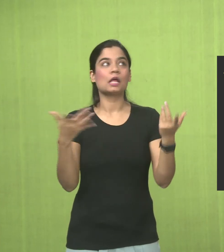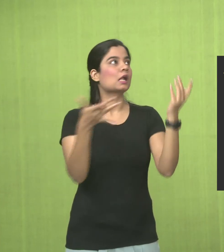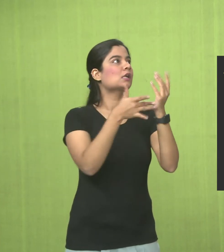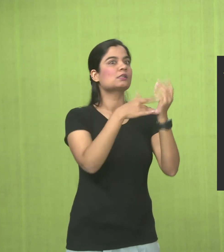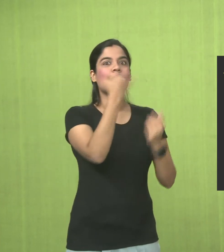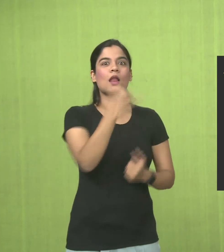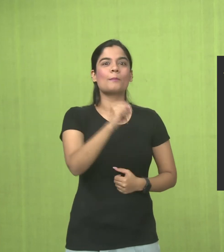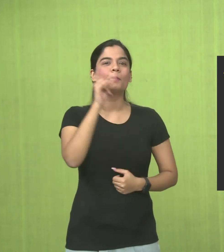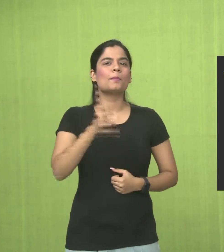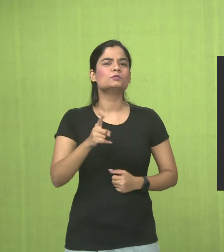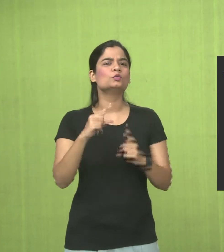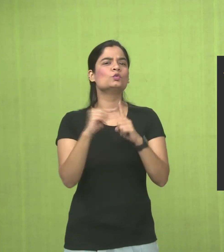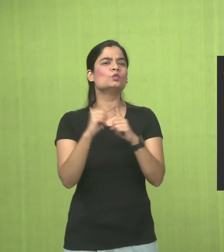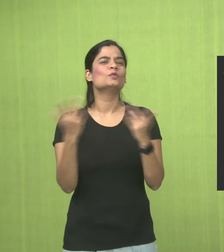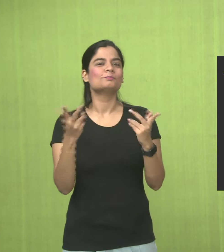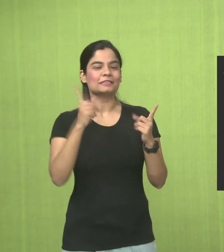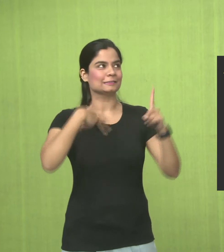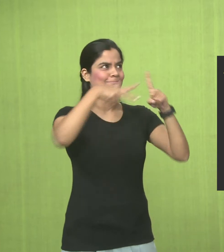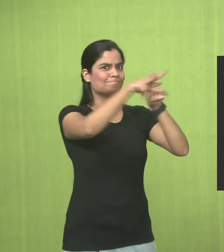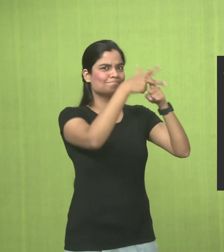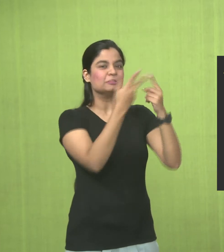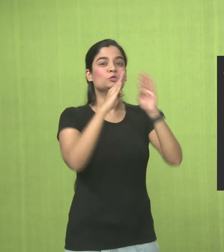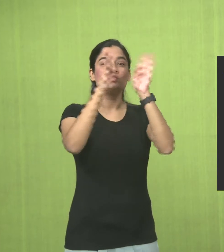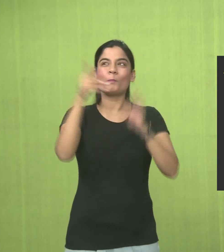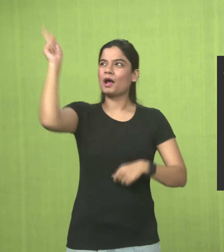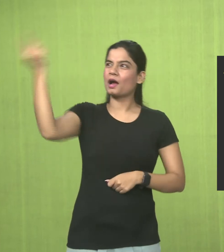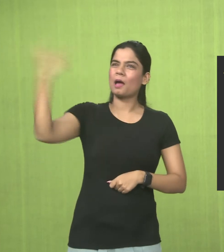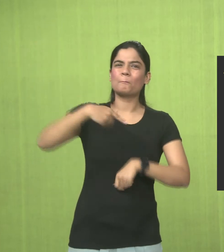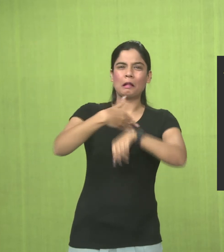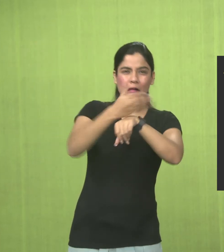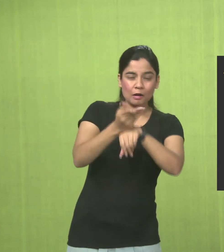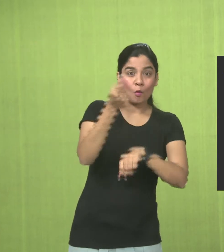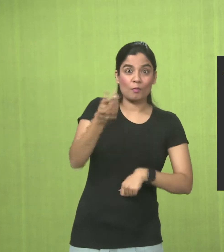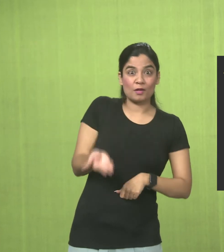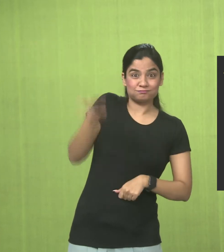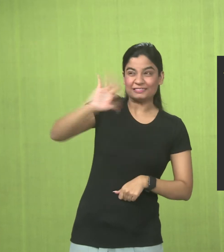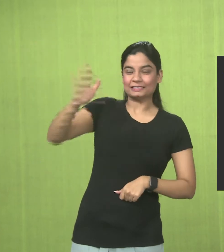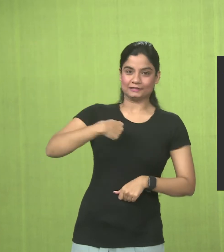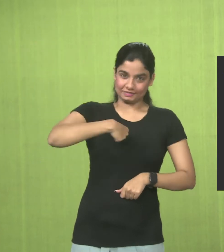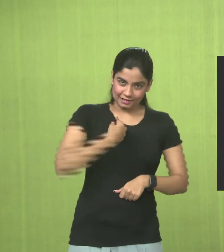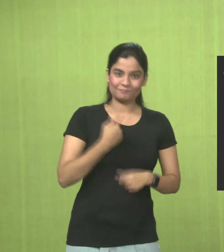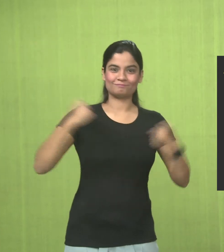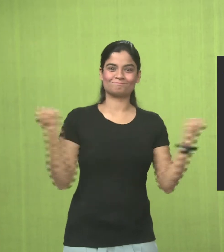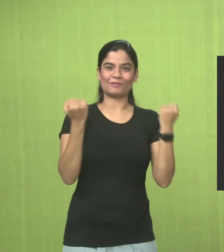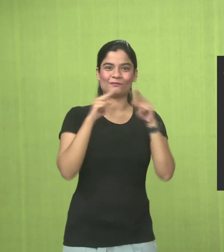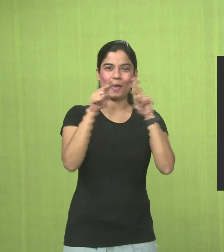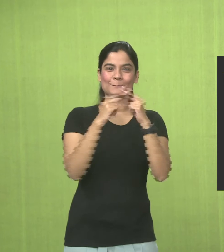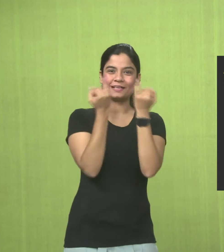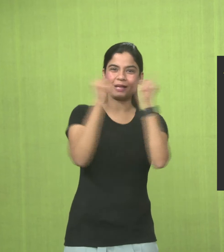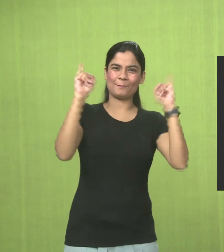used at home. We know just in case our electricity goes off, we have to call the electrician, and